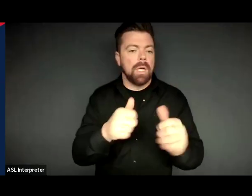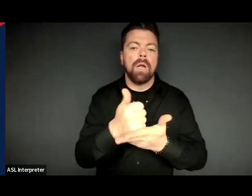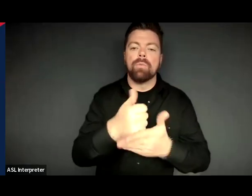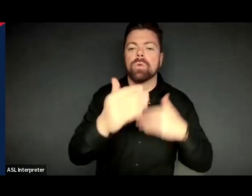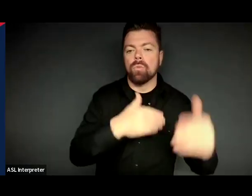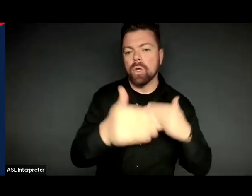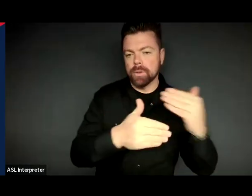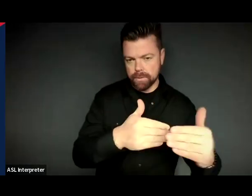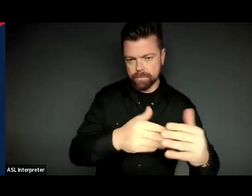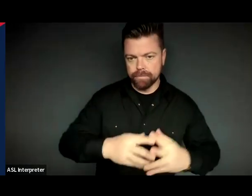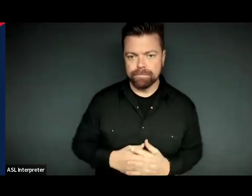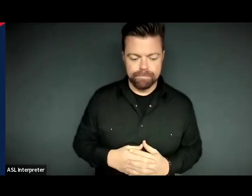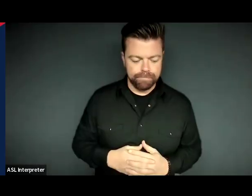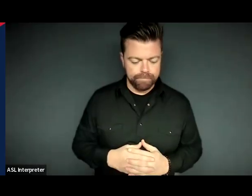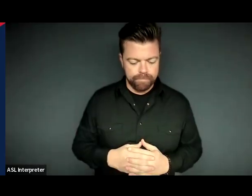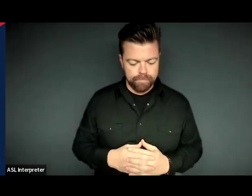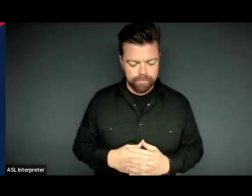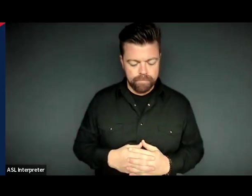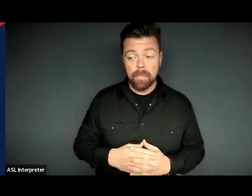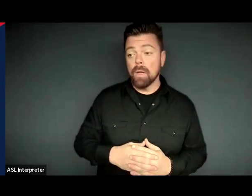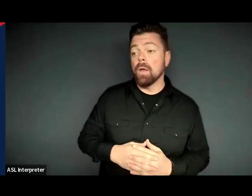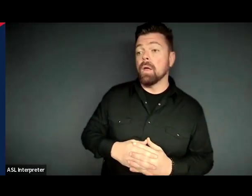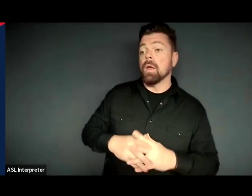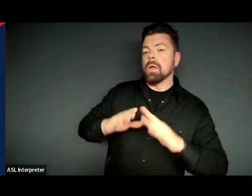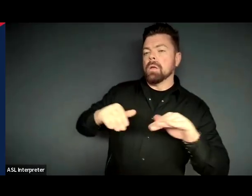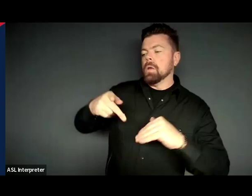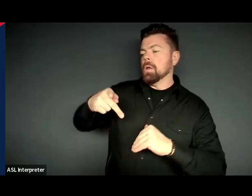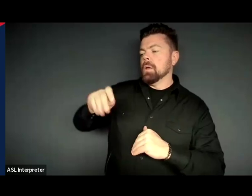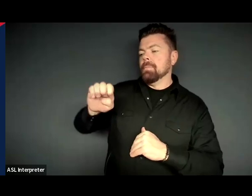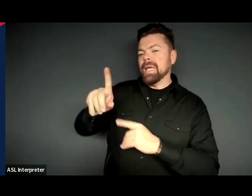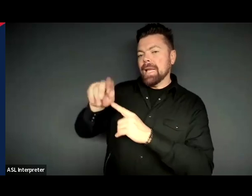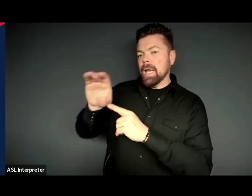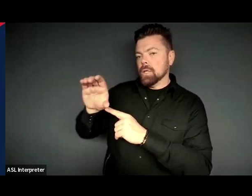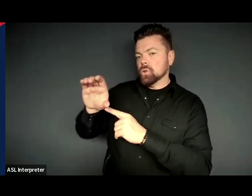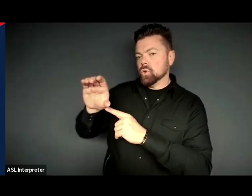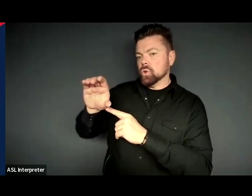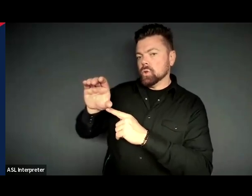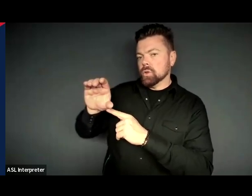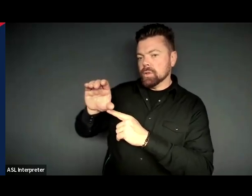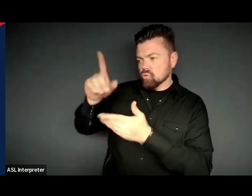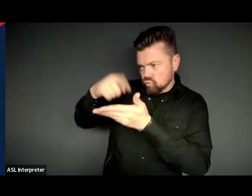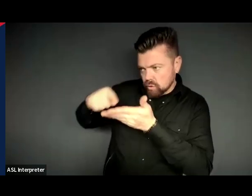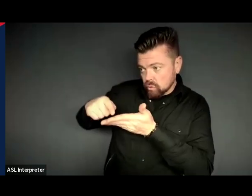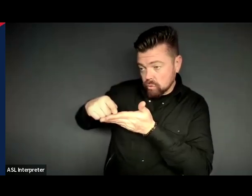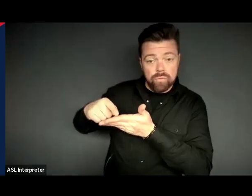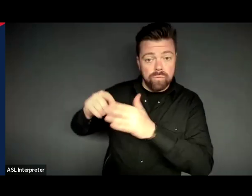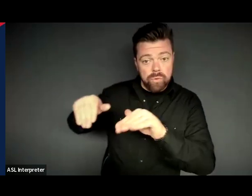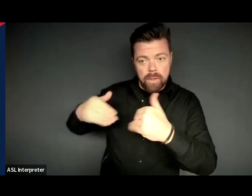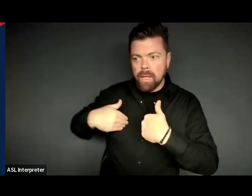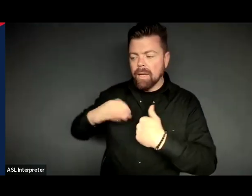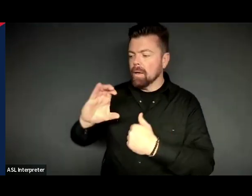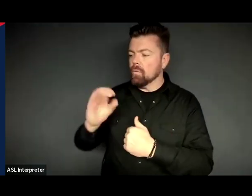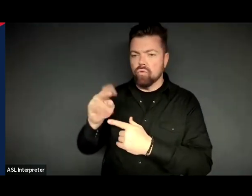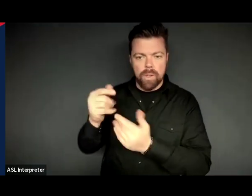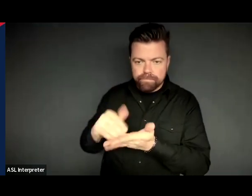There is a thing that developed out of the pediatric literature for children with chronic illness, and it's